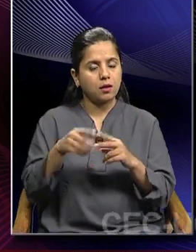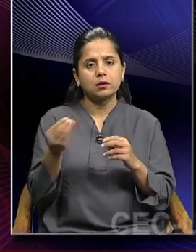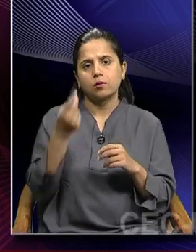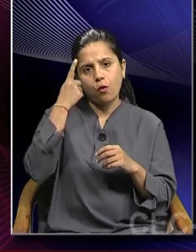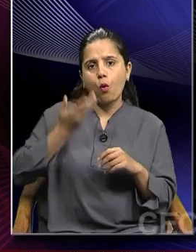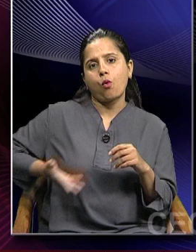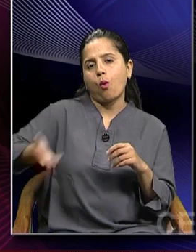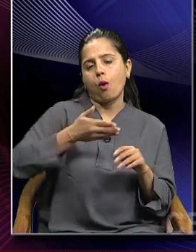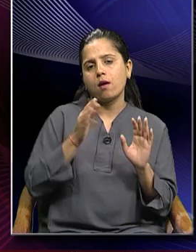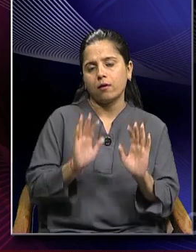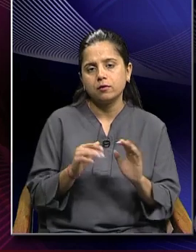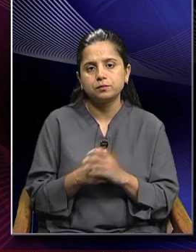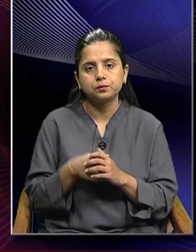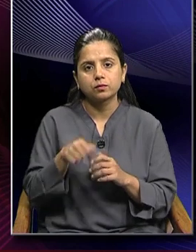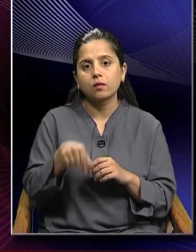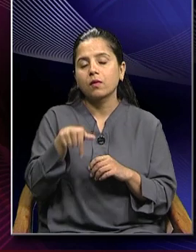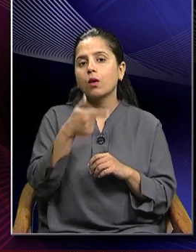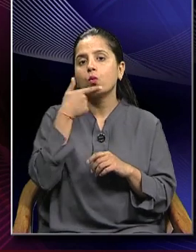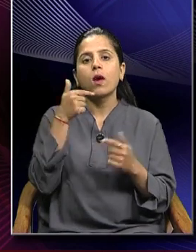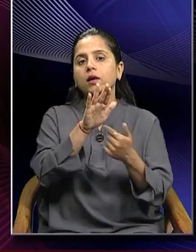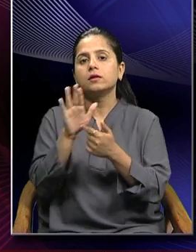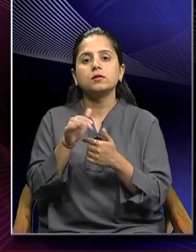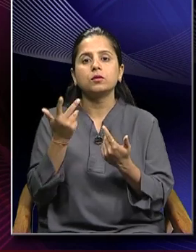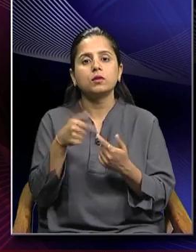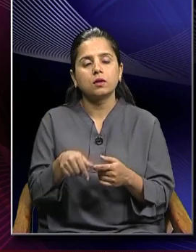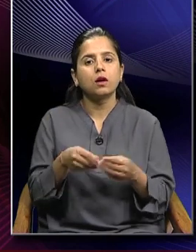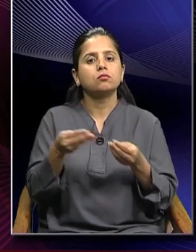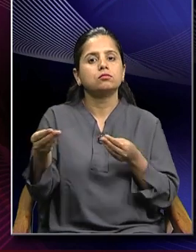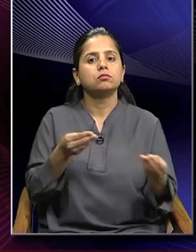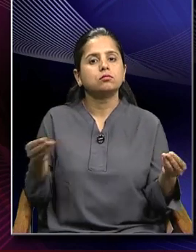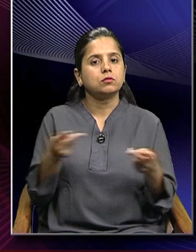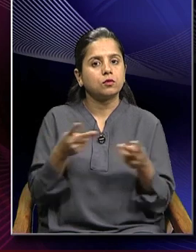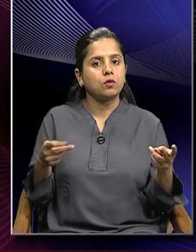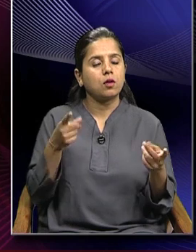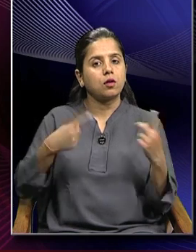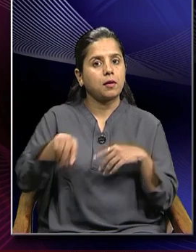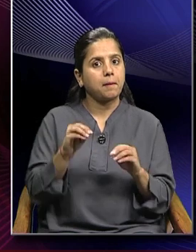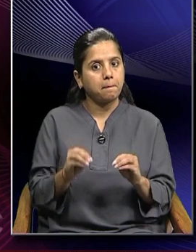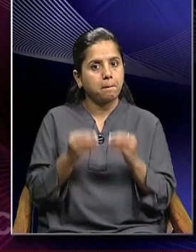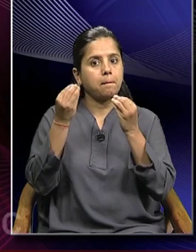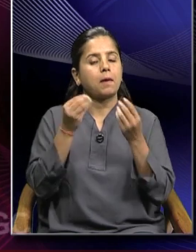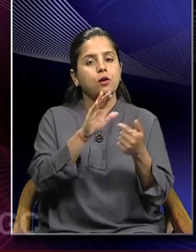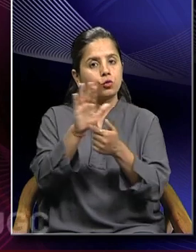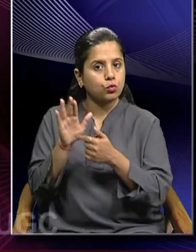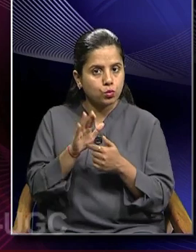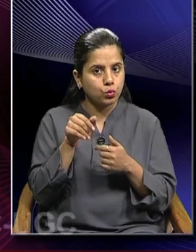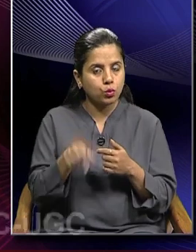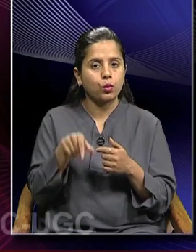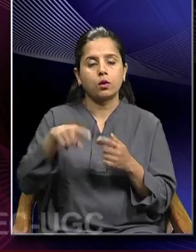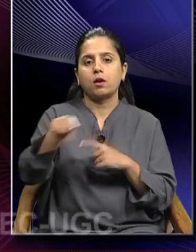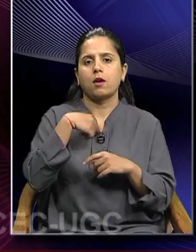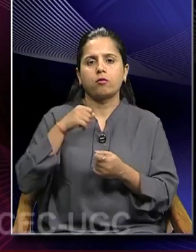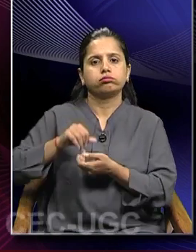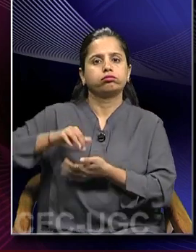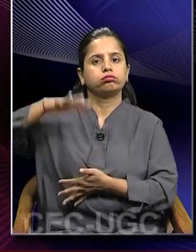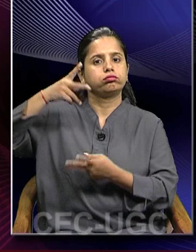for everyone. So, red indicates about the distribution of that prosperity, that wealth which we have